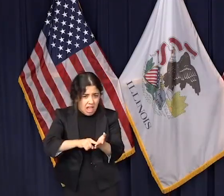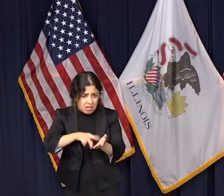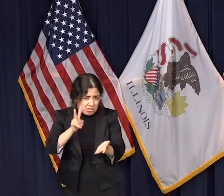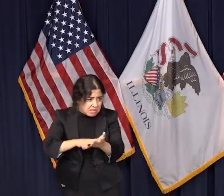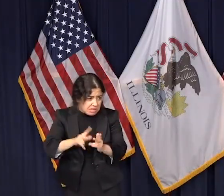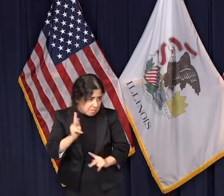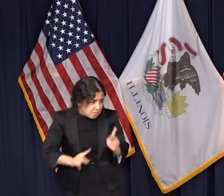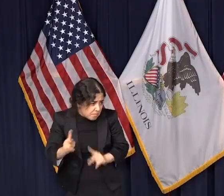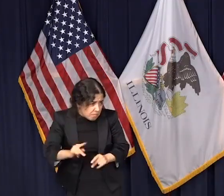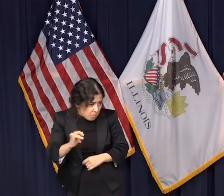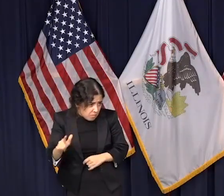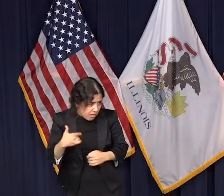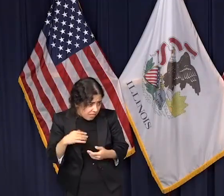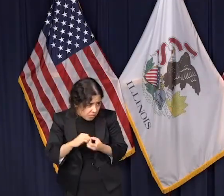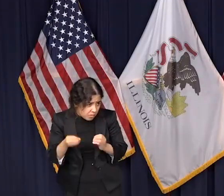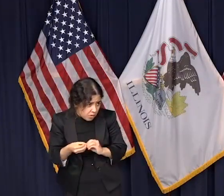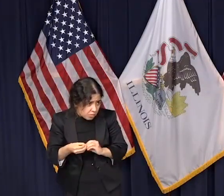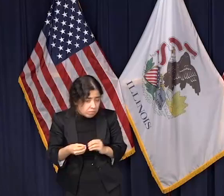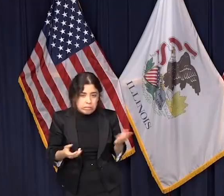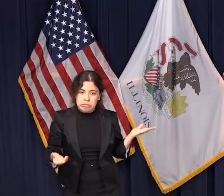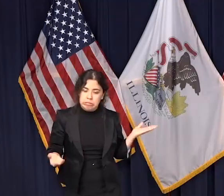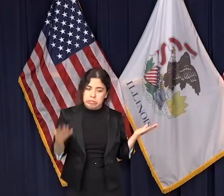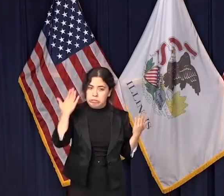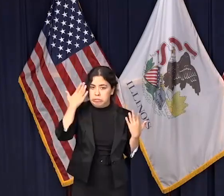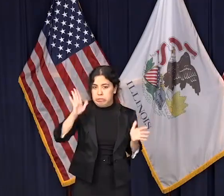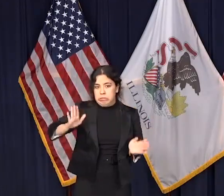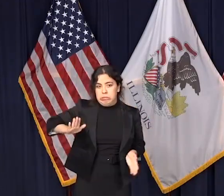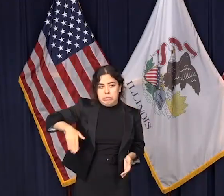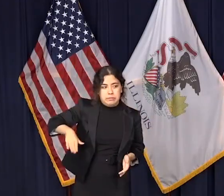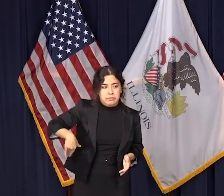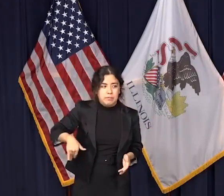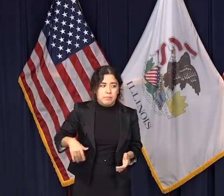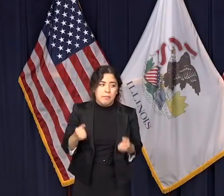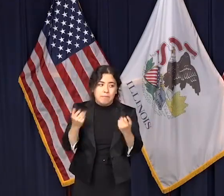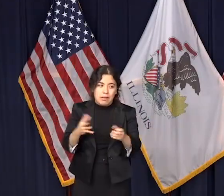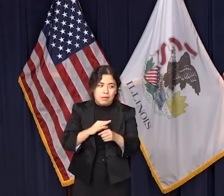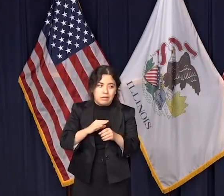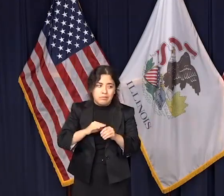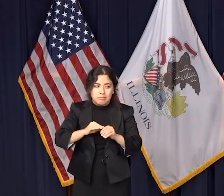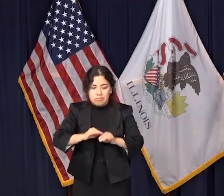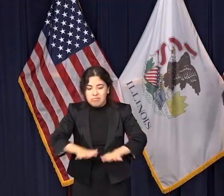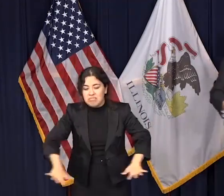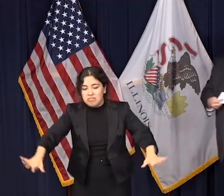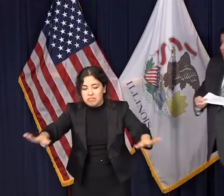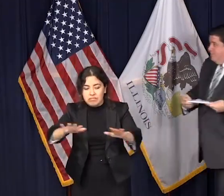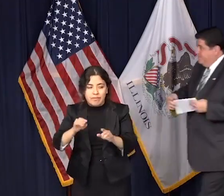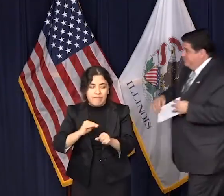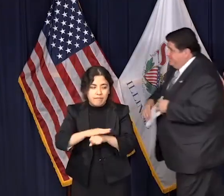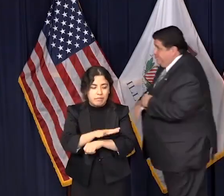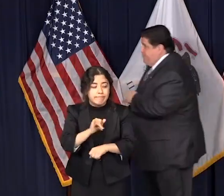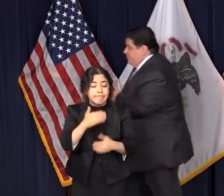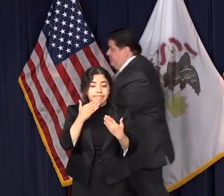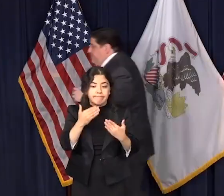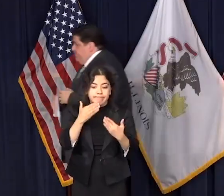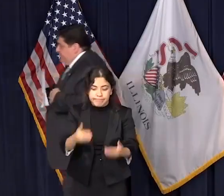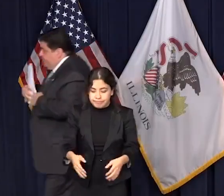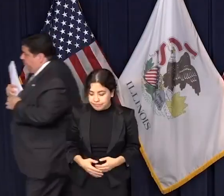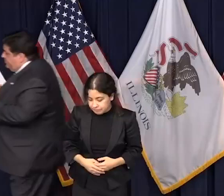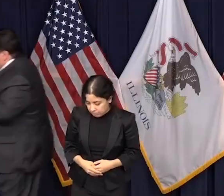know yet, but we know it's wide enough spread that, we've gotten a lot of reports of it. So, Thank you. Thank you. Thank you, everyone.